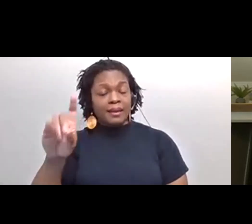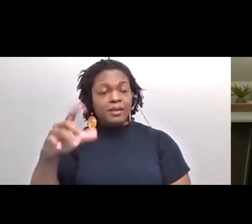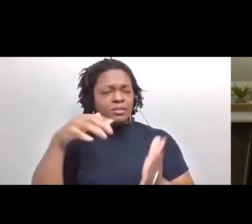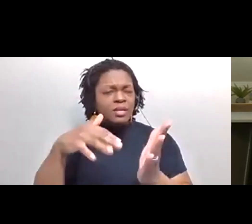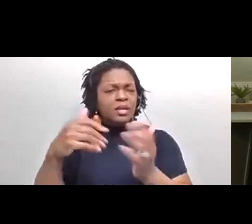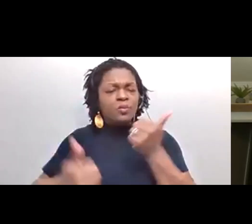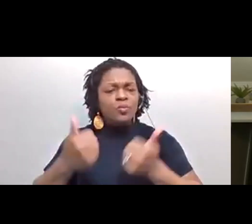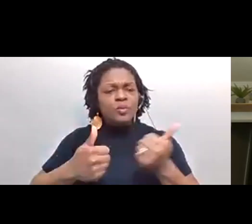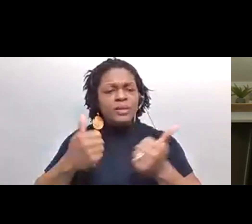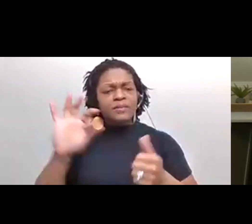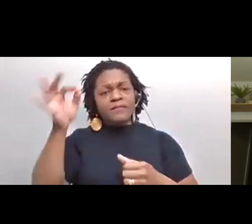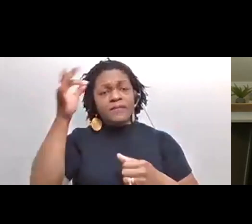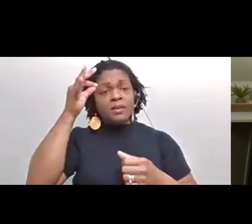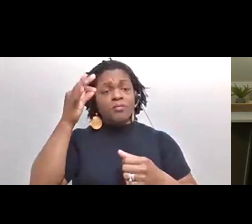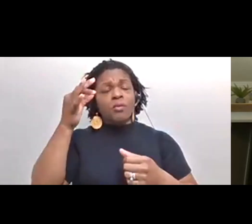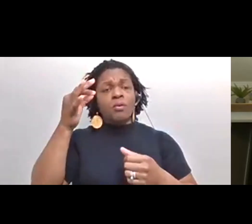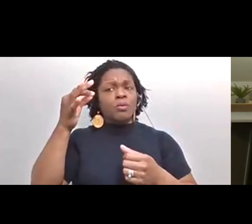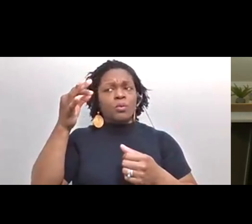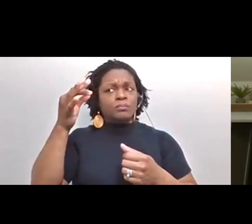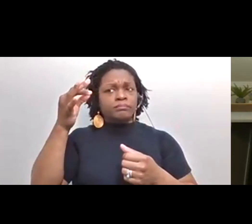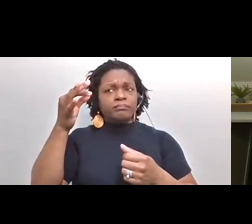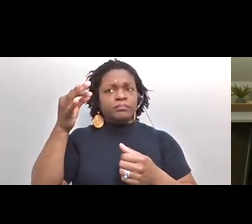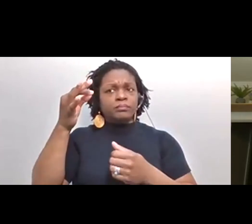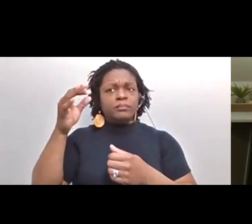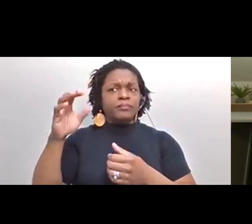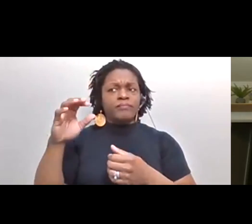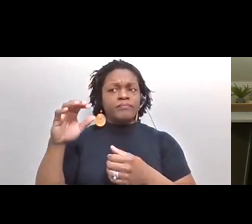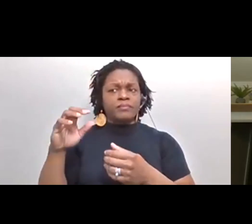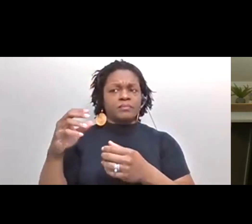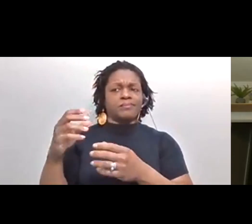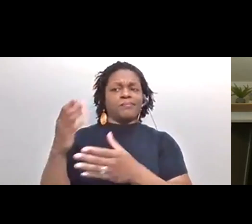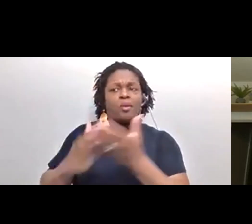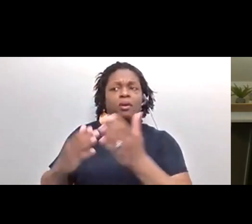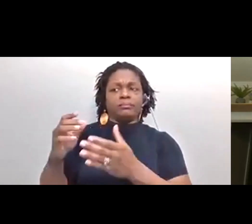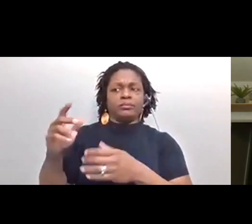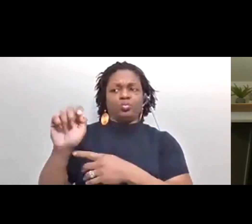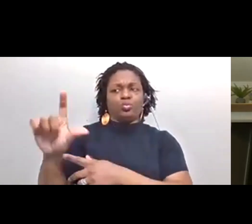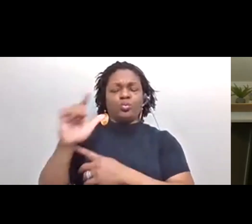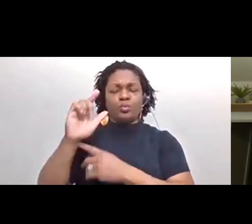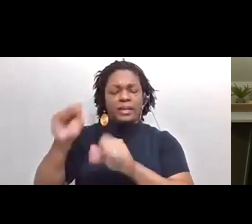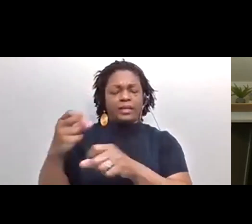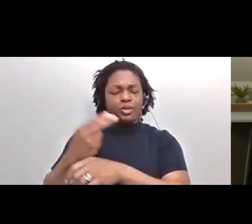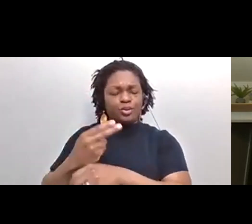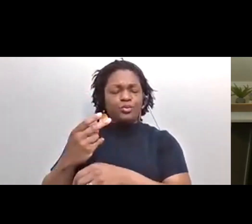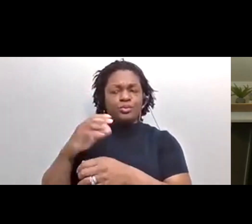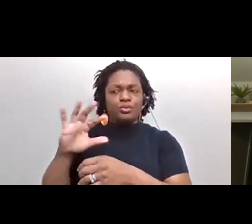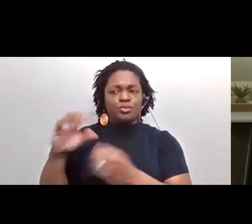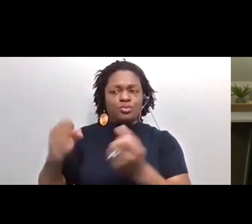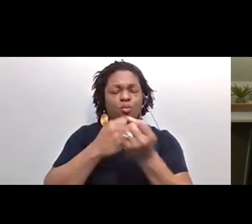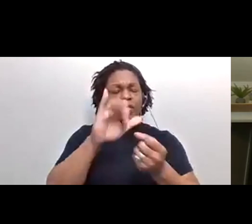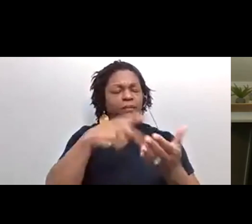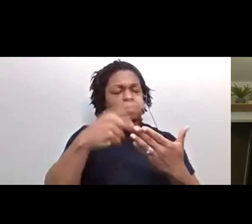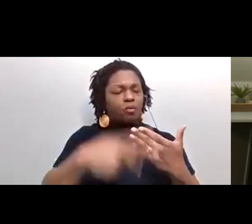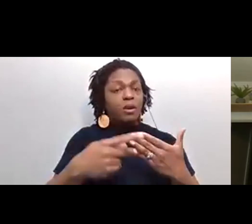to be required to implement this program, whether it be an amendment to the